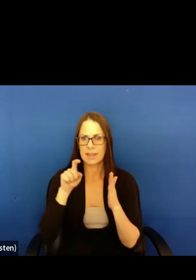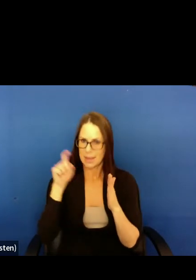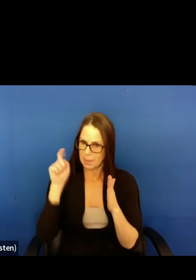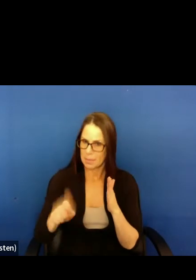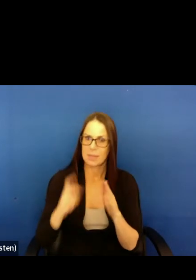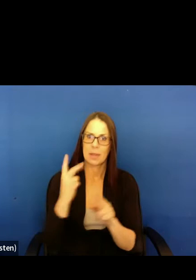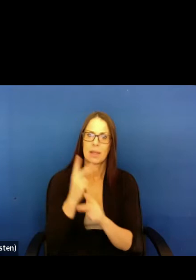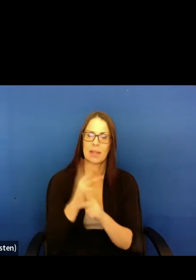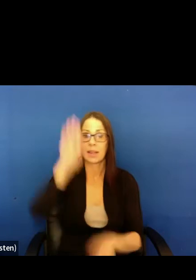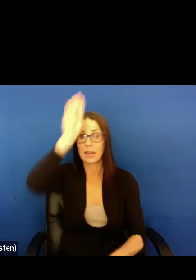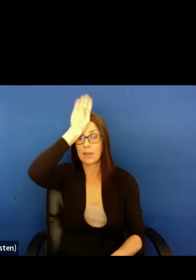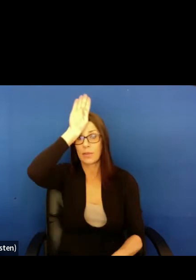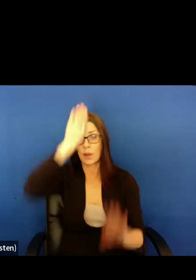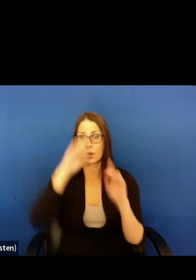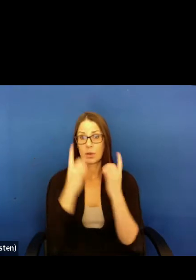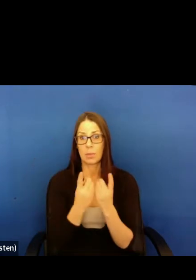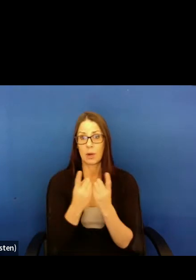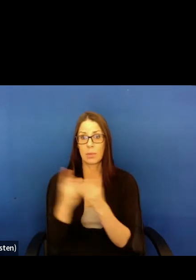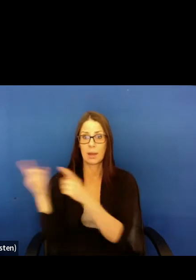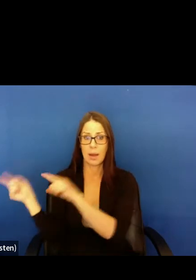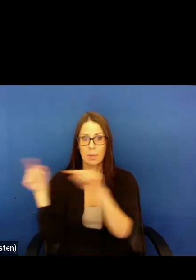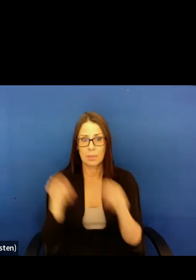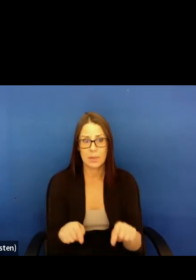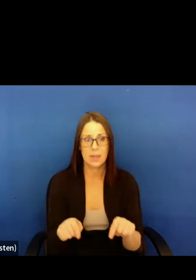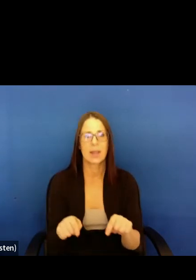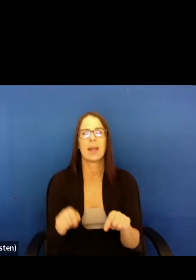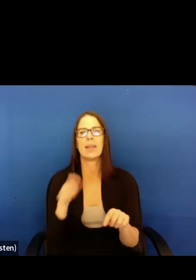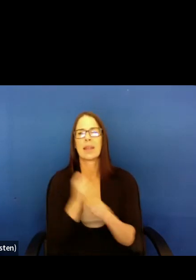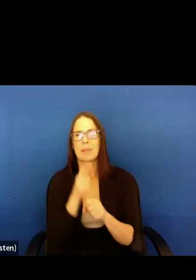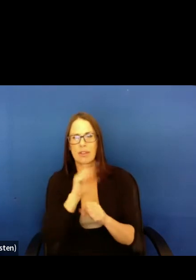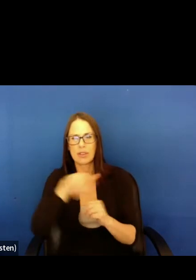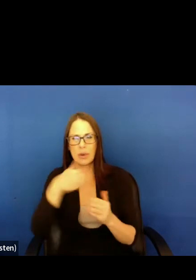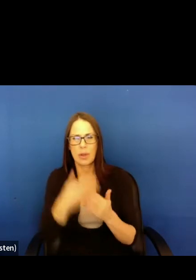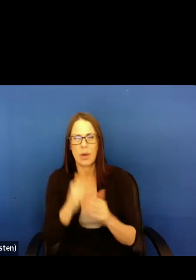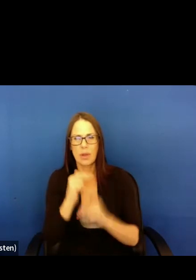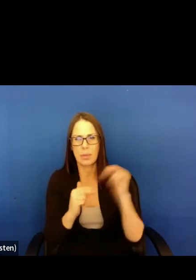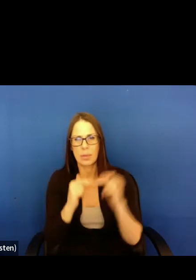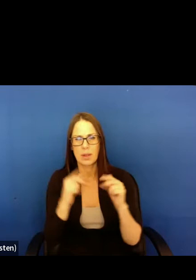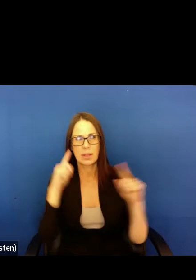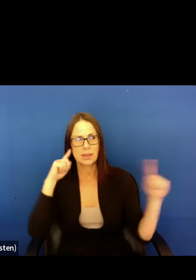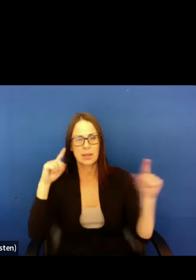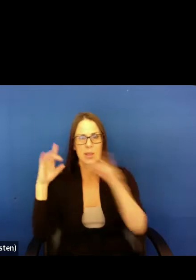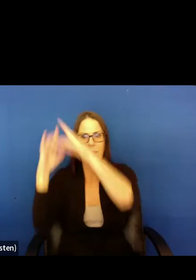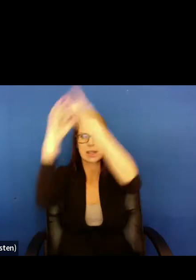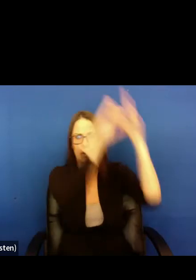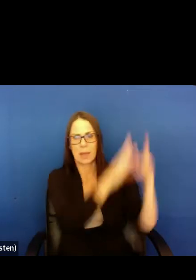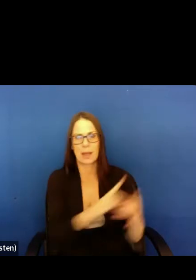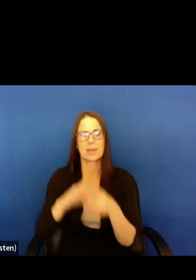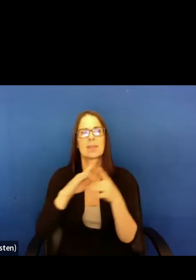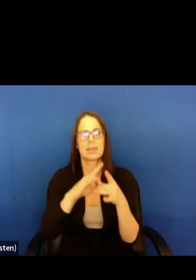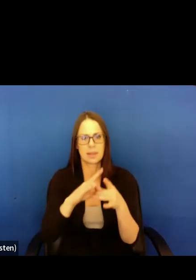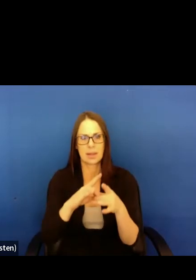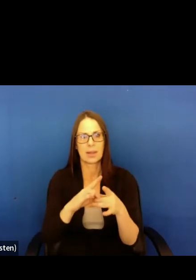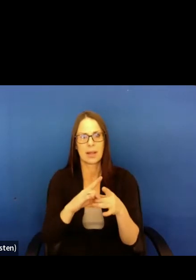a process which is called ringing out a building, making sure that all those things are synchronized in the proper manner. The decibels are within the range that is